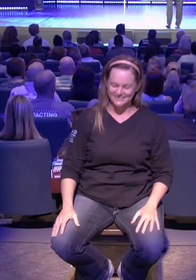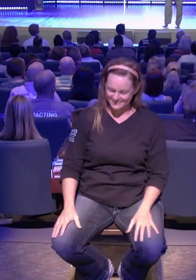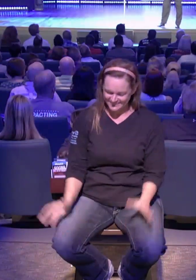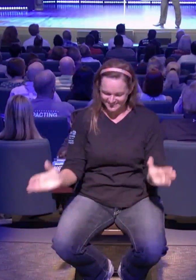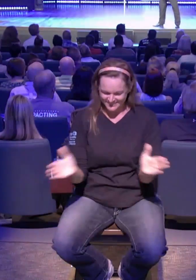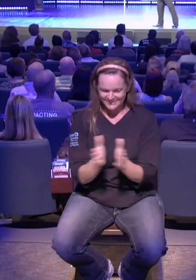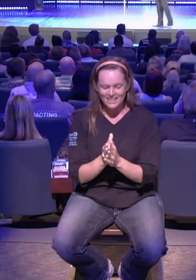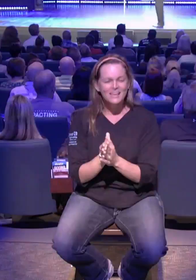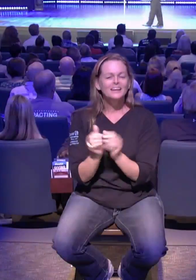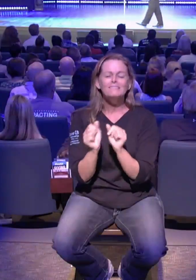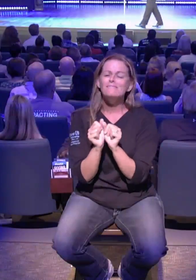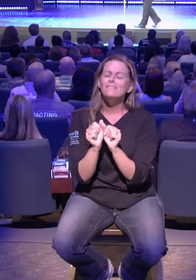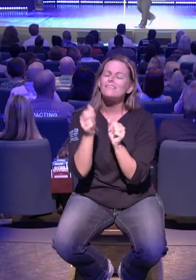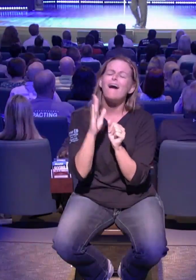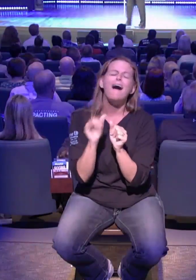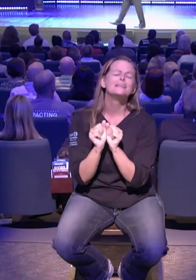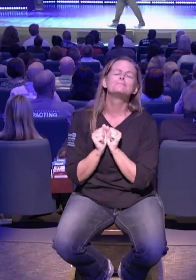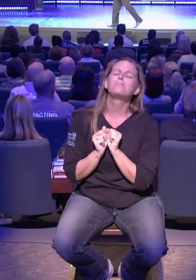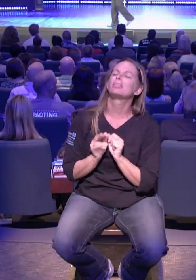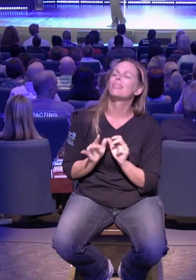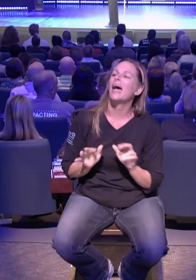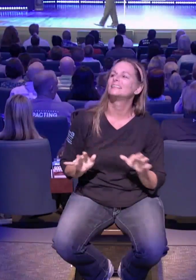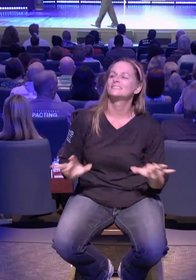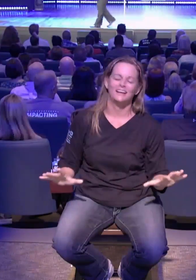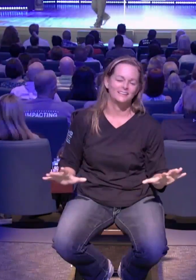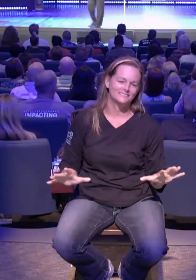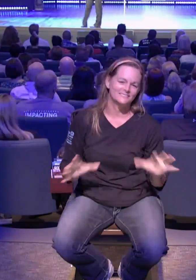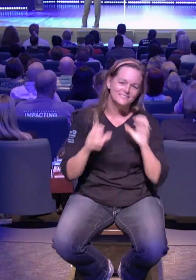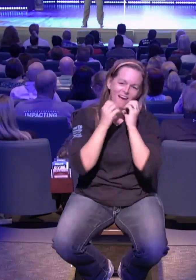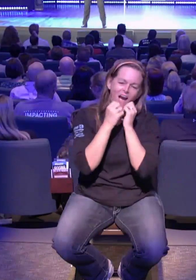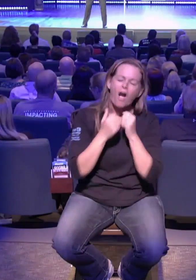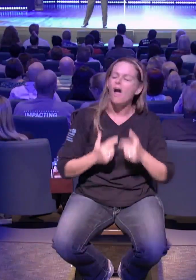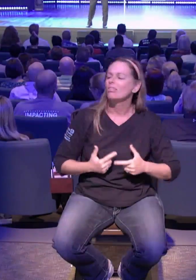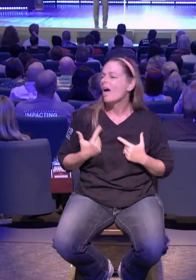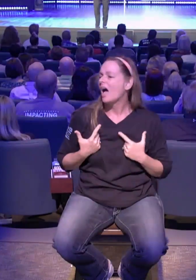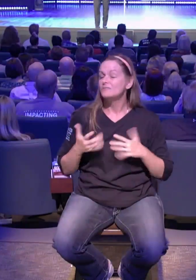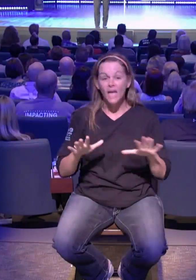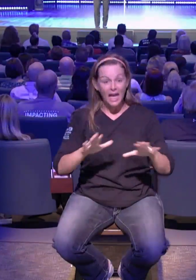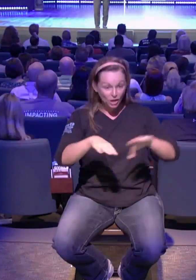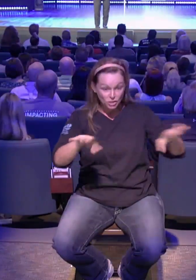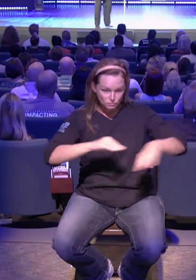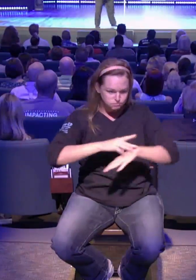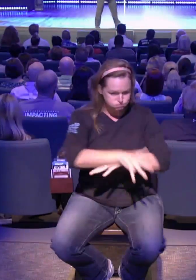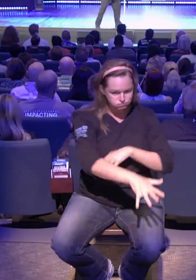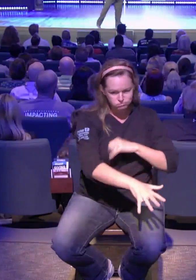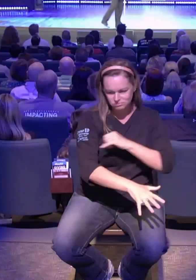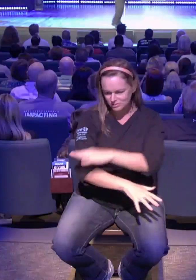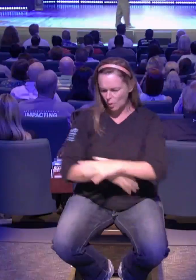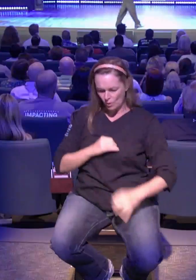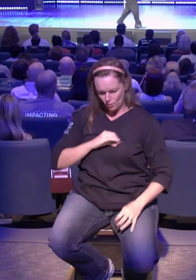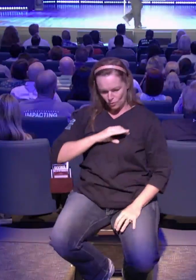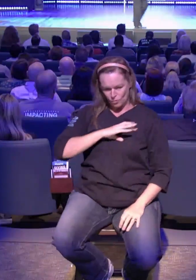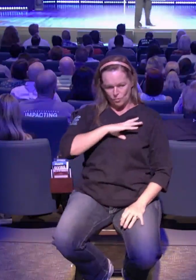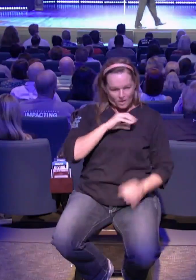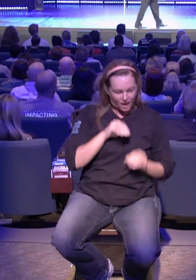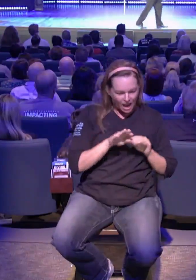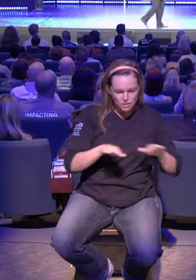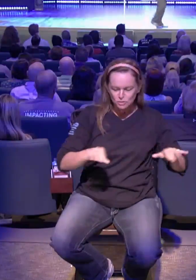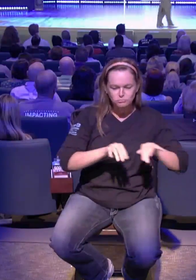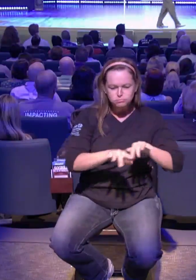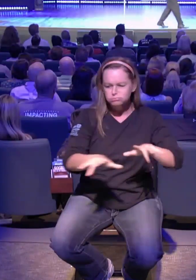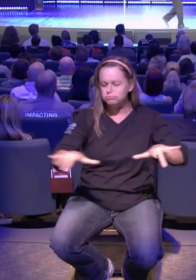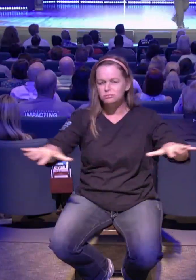us, enriched us. Our lives have been so enriched. Our children have been enriched. Everything about us has been